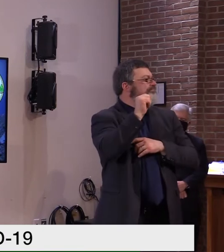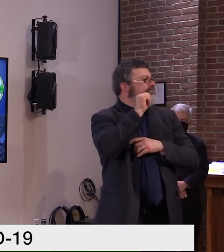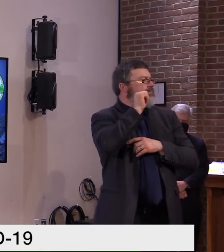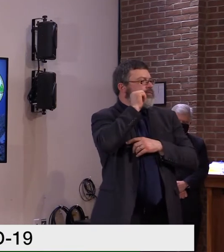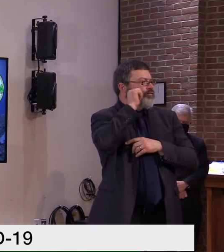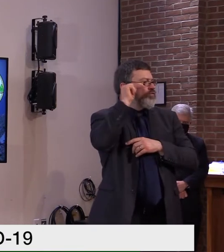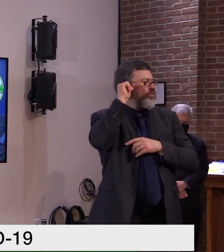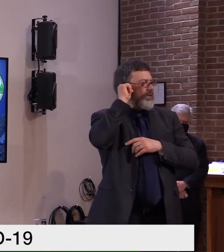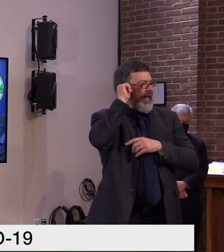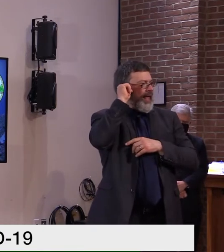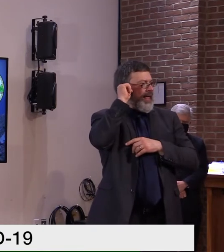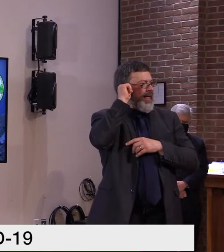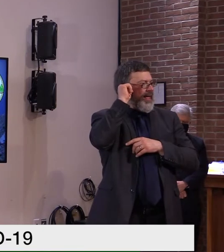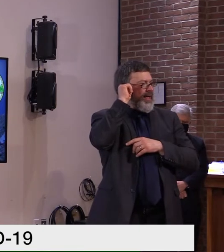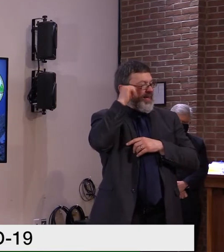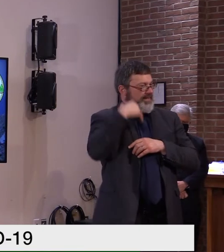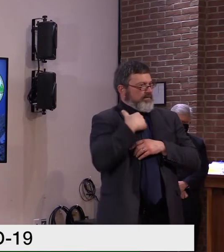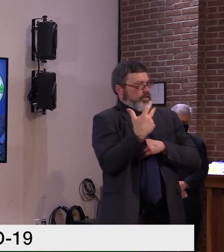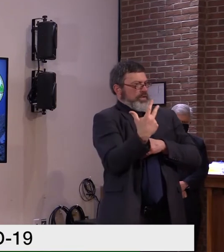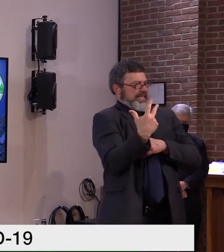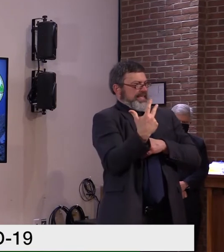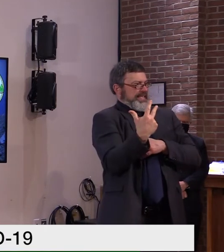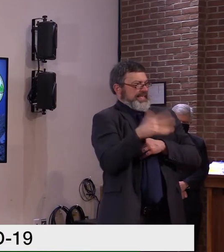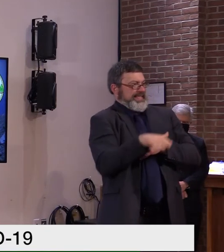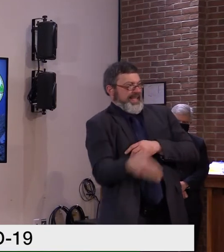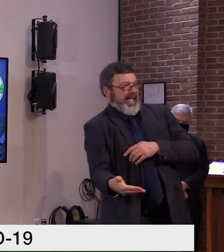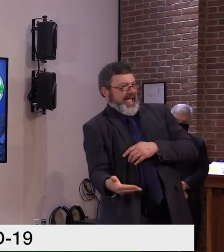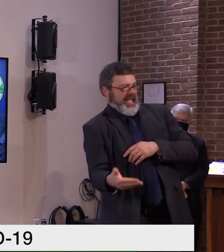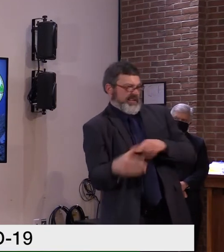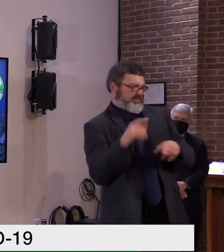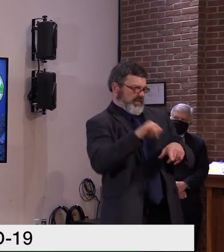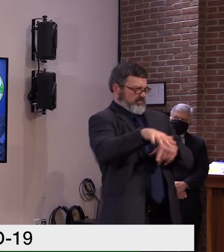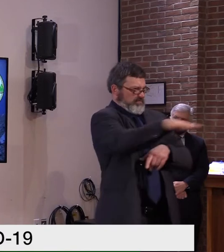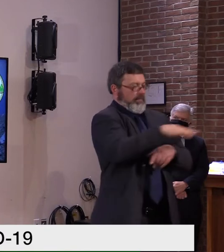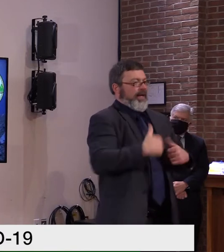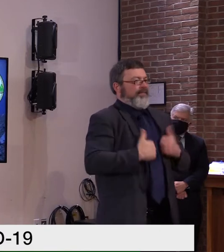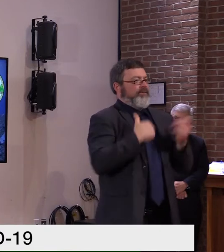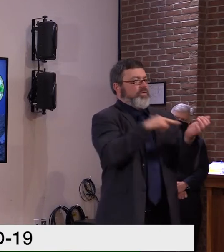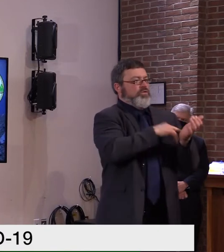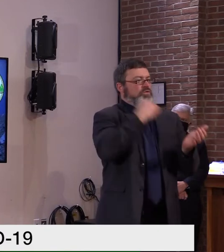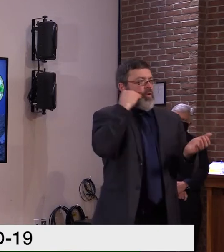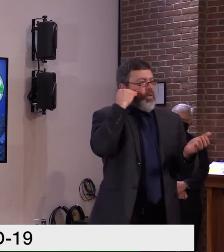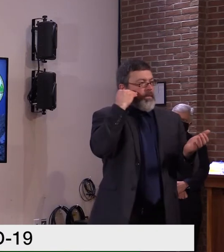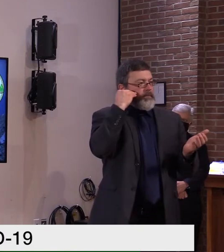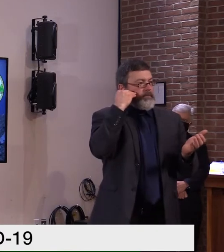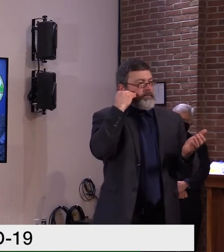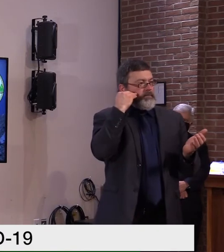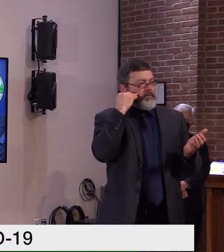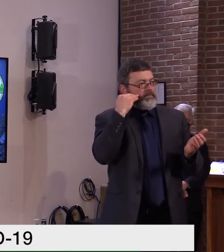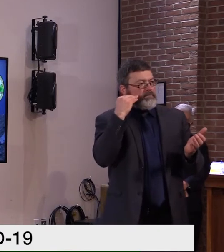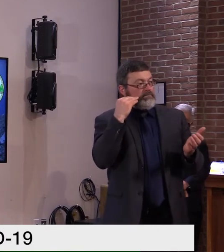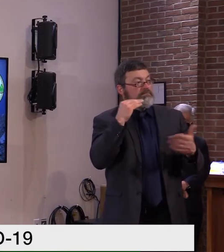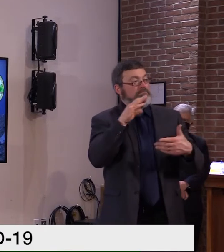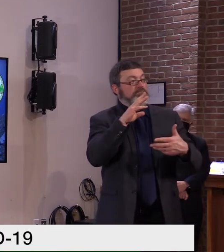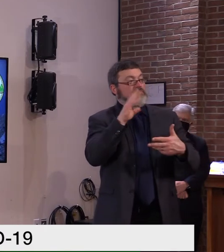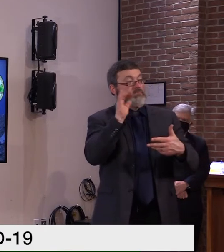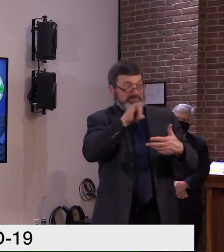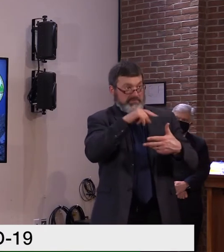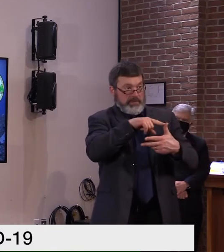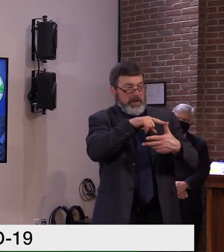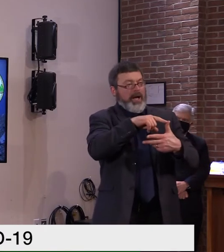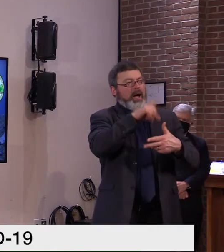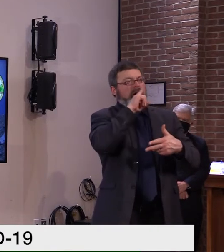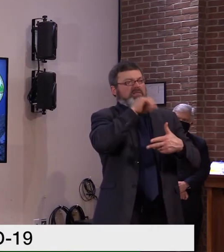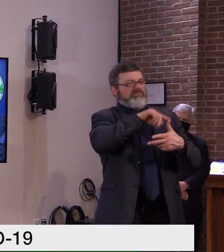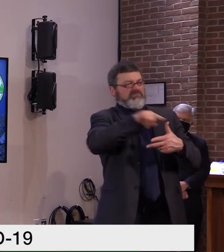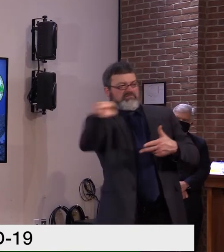the three deaths I noted related to such facilities, although one individual passed away in the hospital, but we had seen a